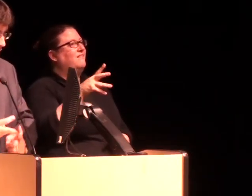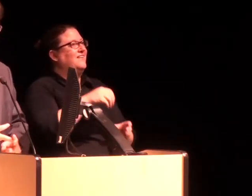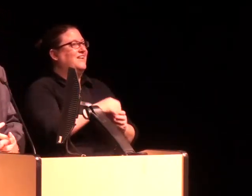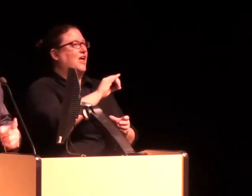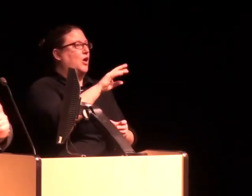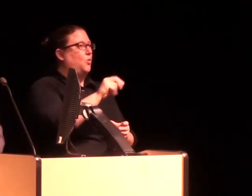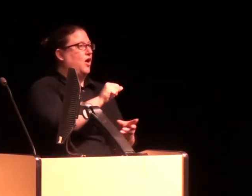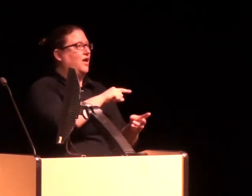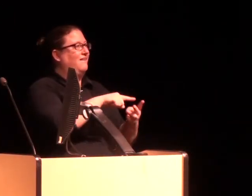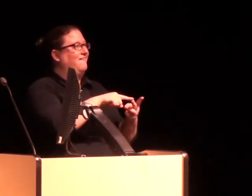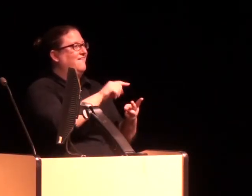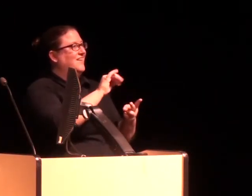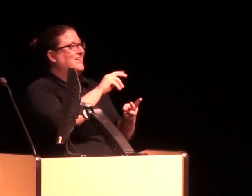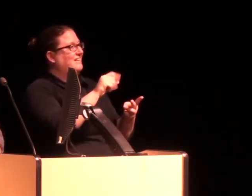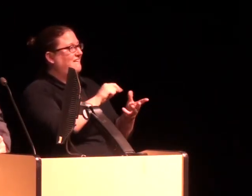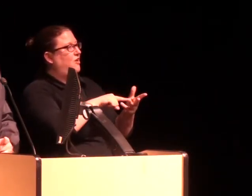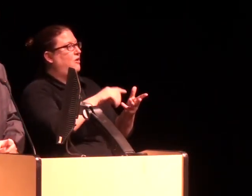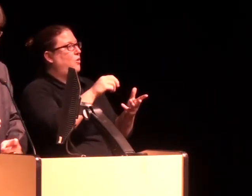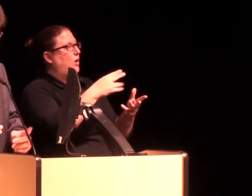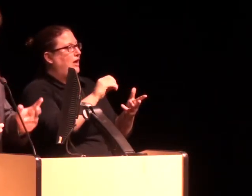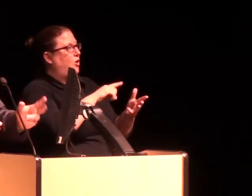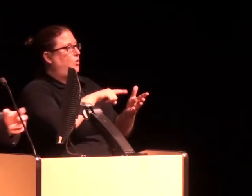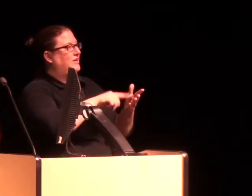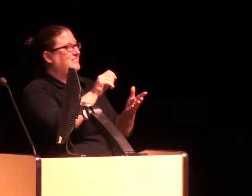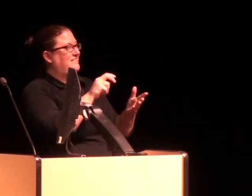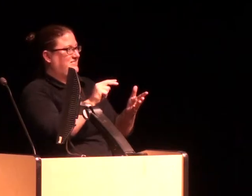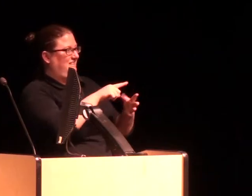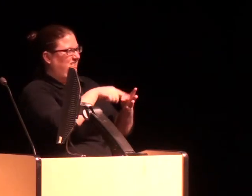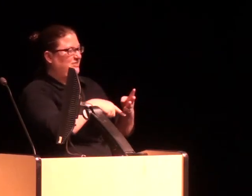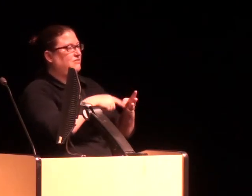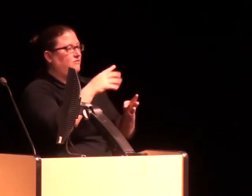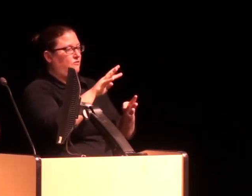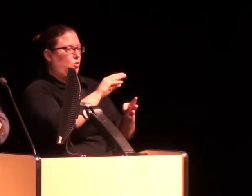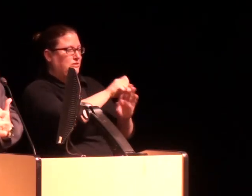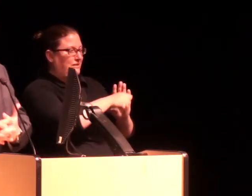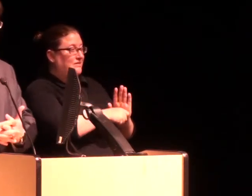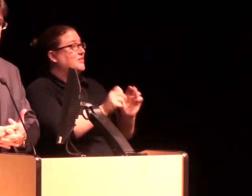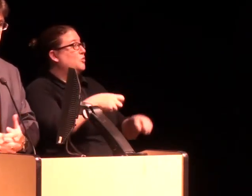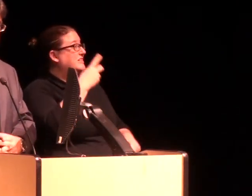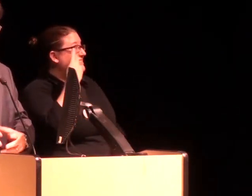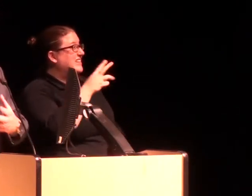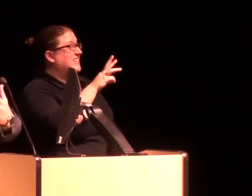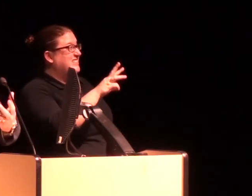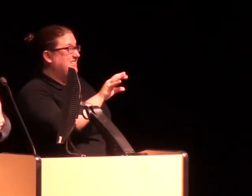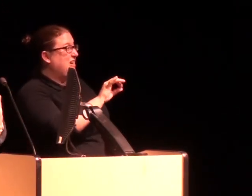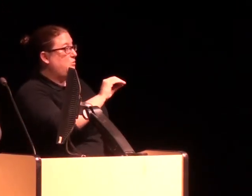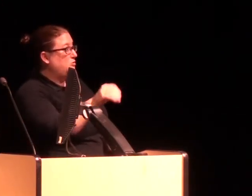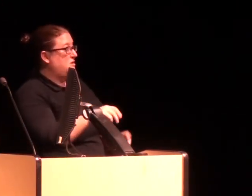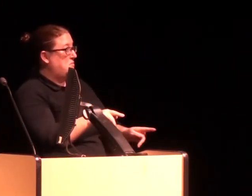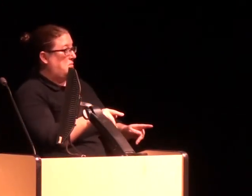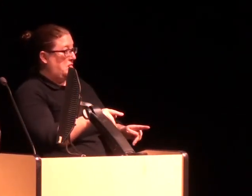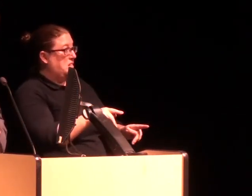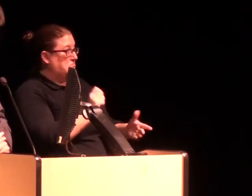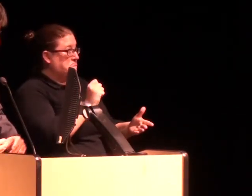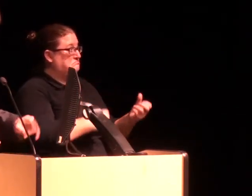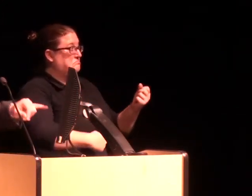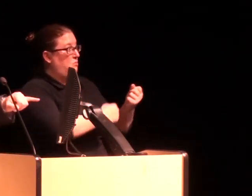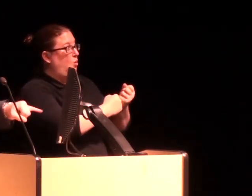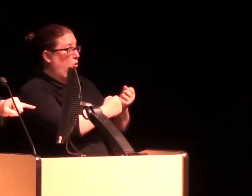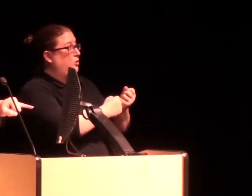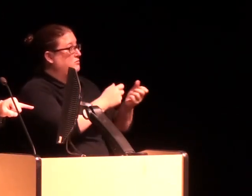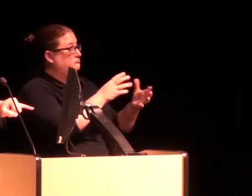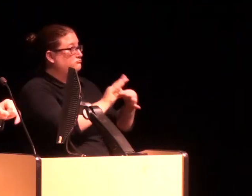Indiana, Ohio, and Tennessee, these 4 states. And you can see 68% of support for relations between Cuba and the United